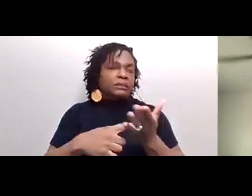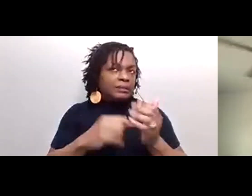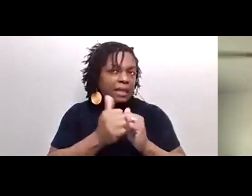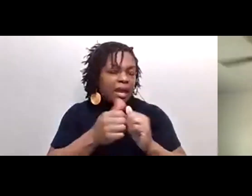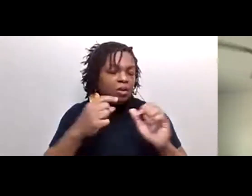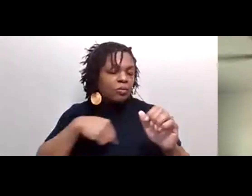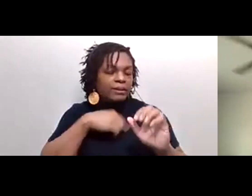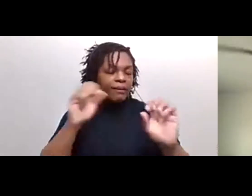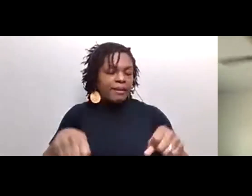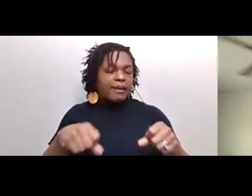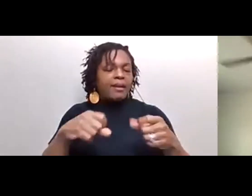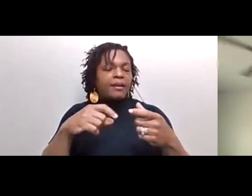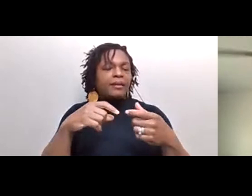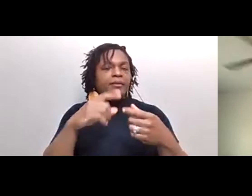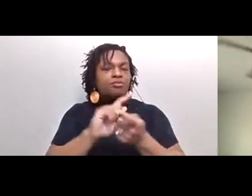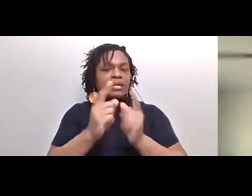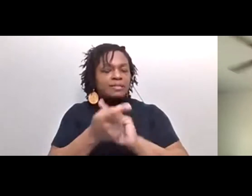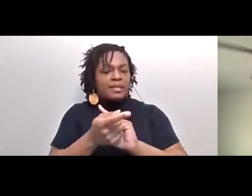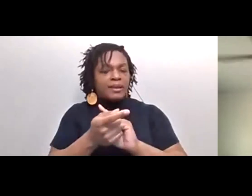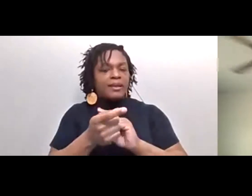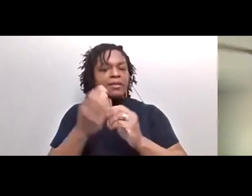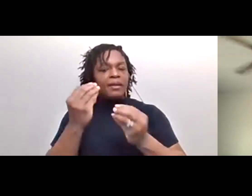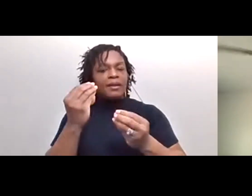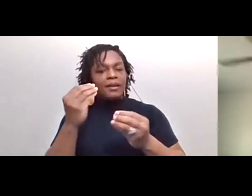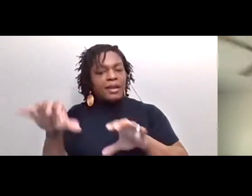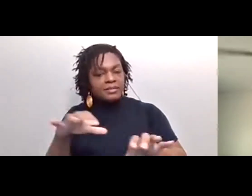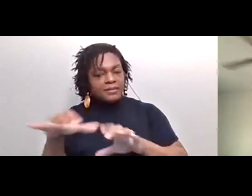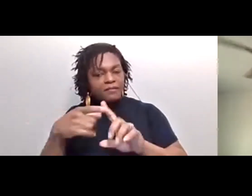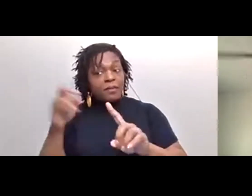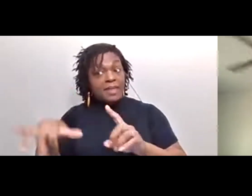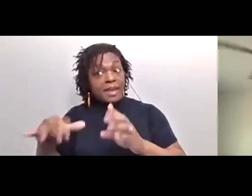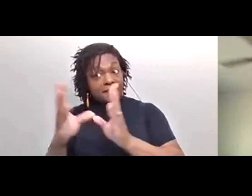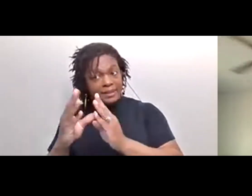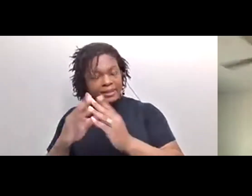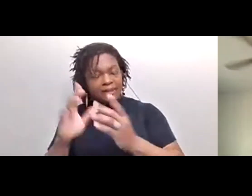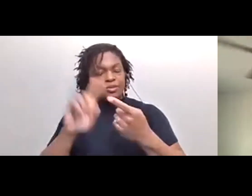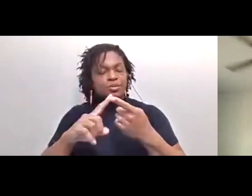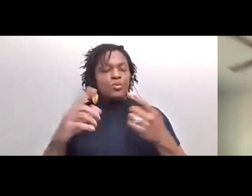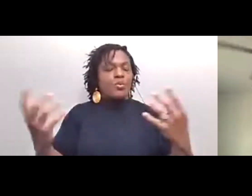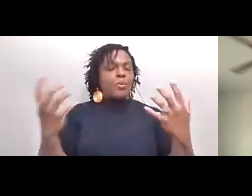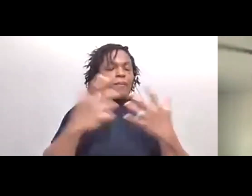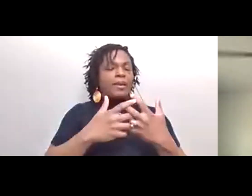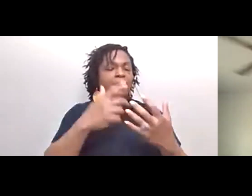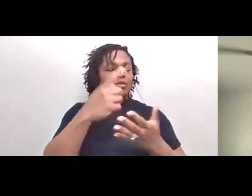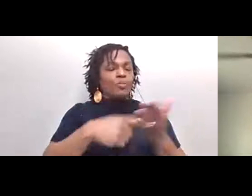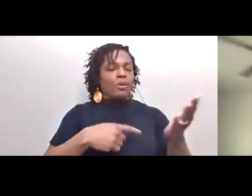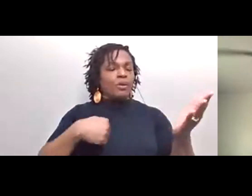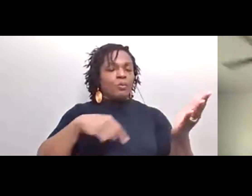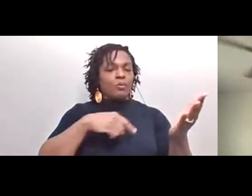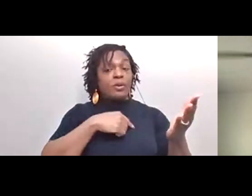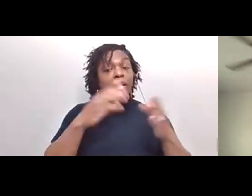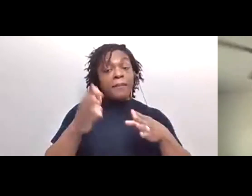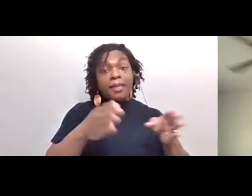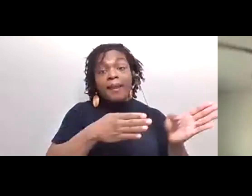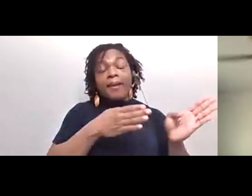translate the activity and so on from the meetings to match what we are planning and what